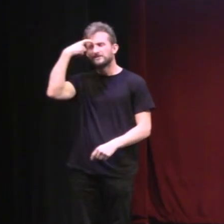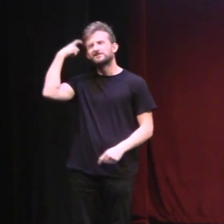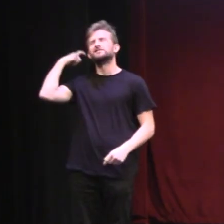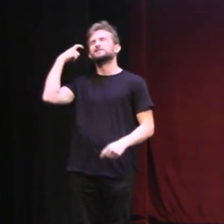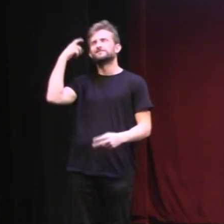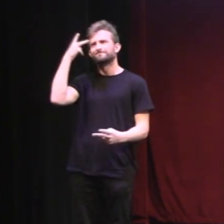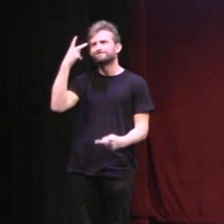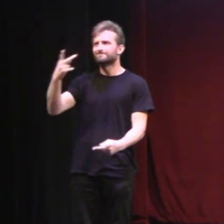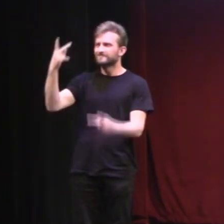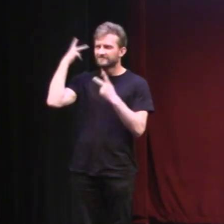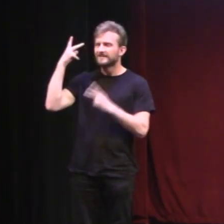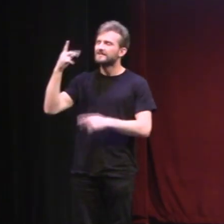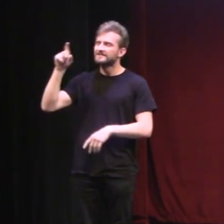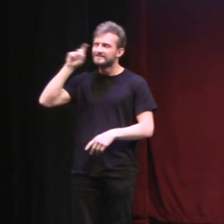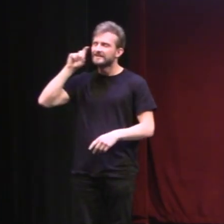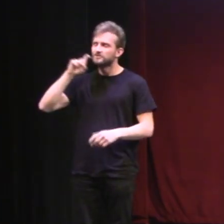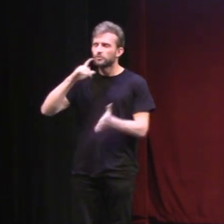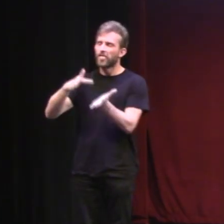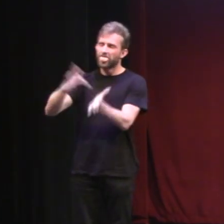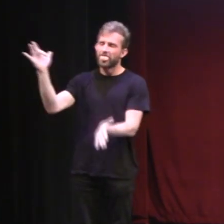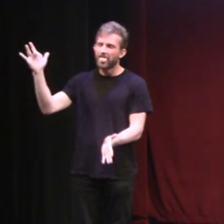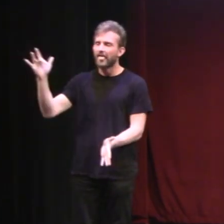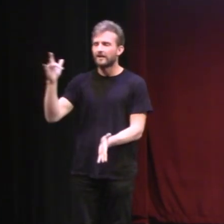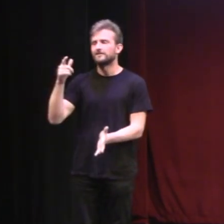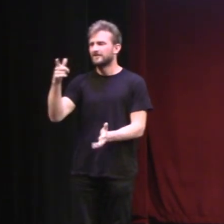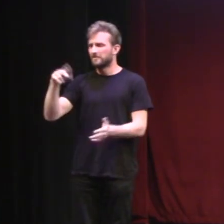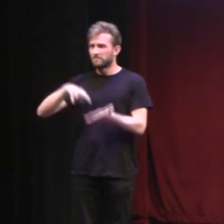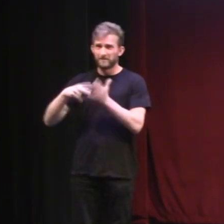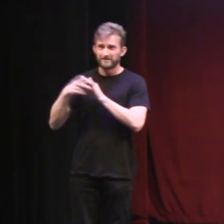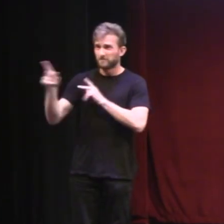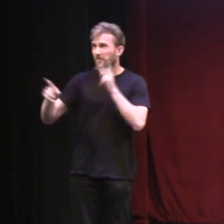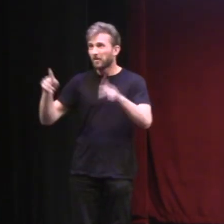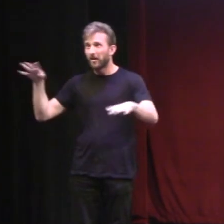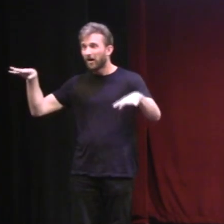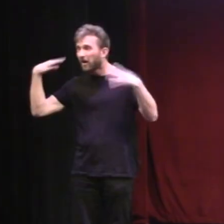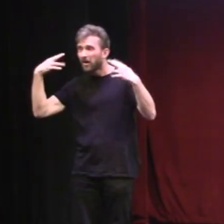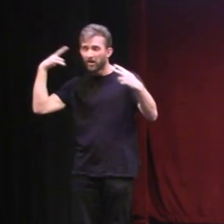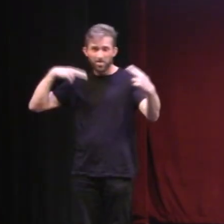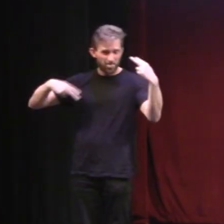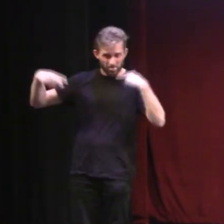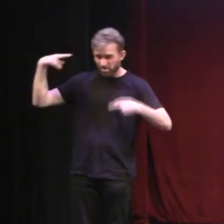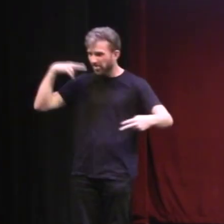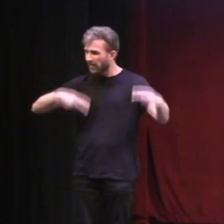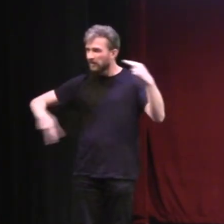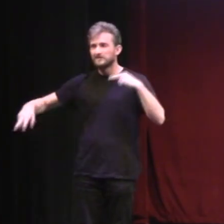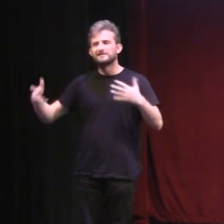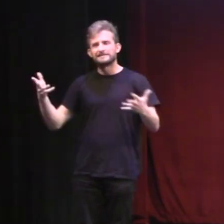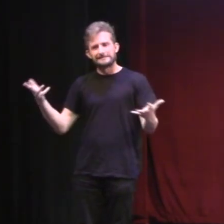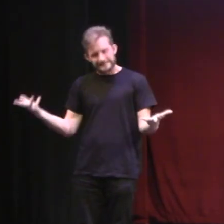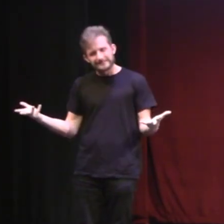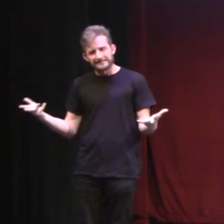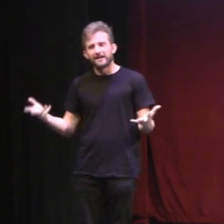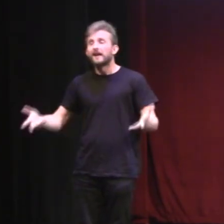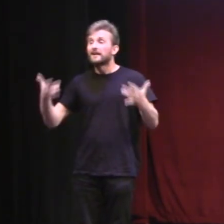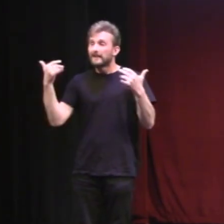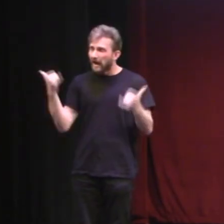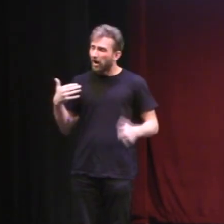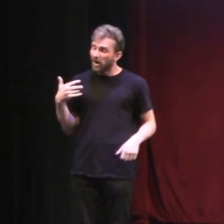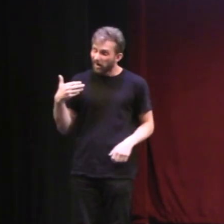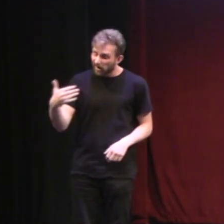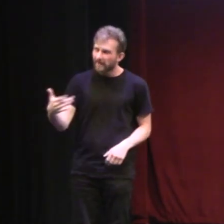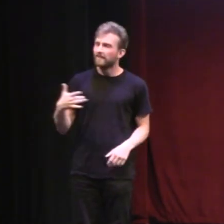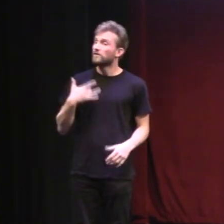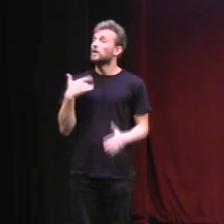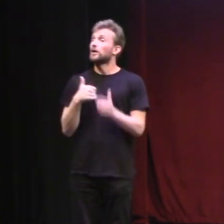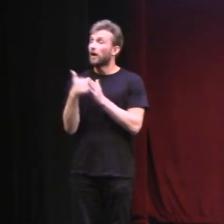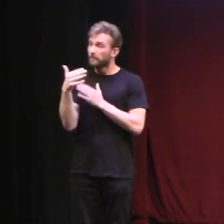She does not like to have her body perceived by others, so the fact that she is comfortable enough to even take off that one additional layer